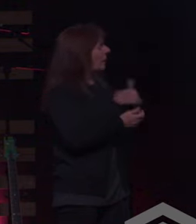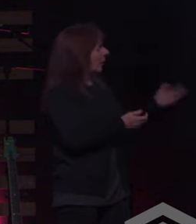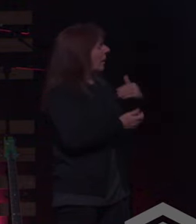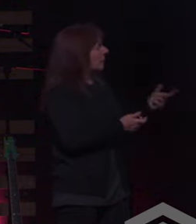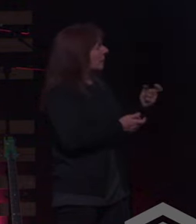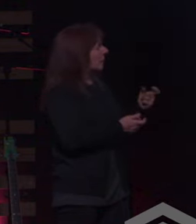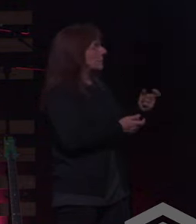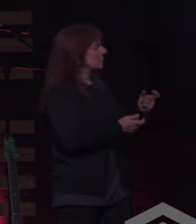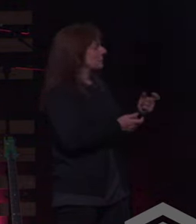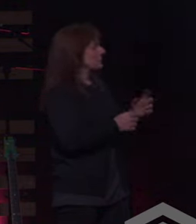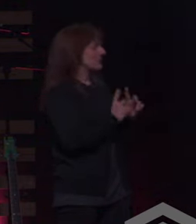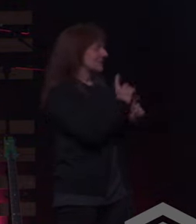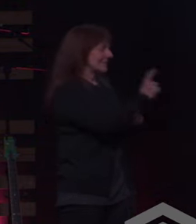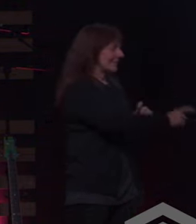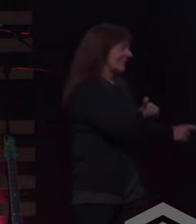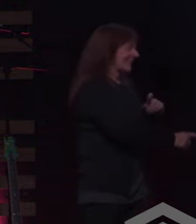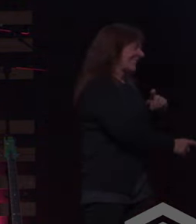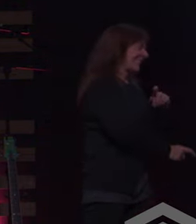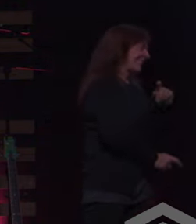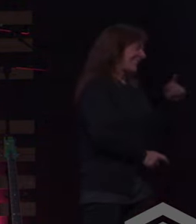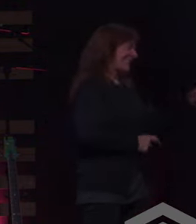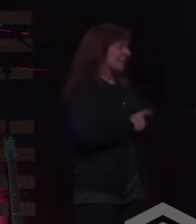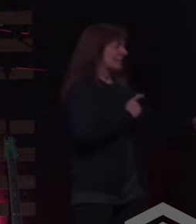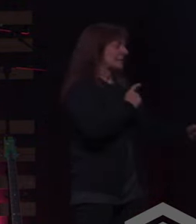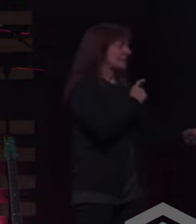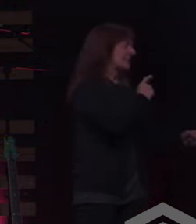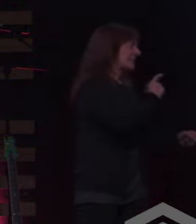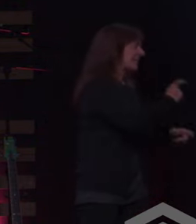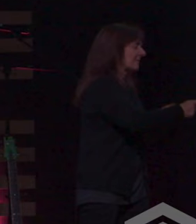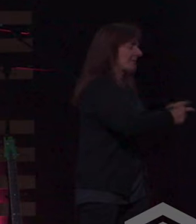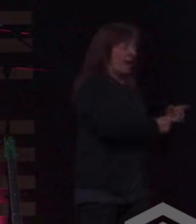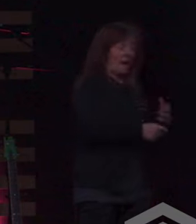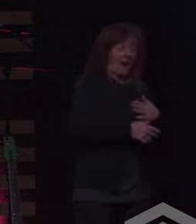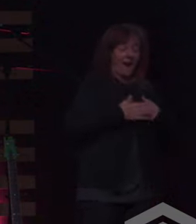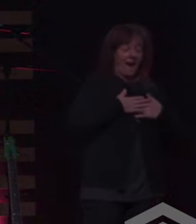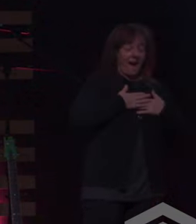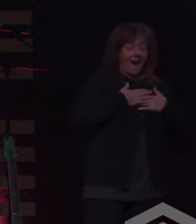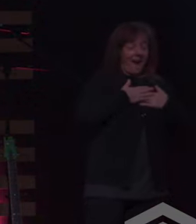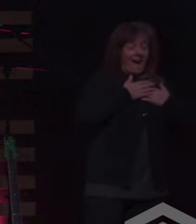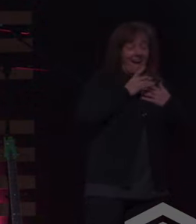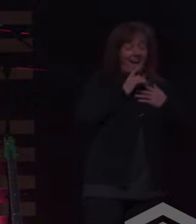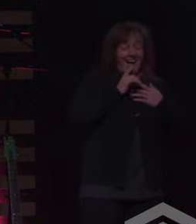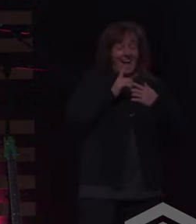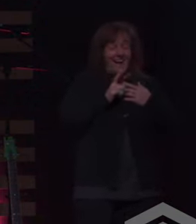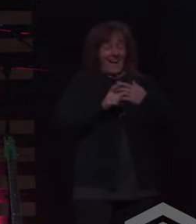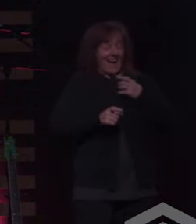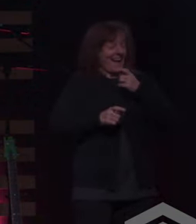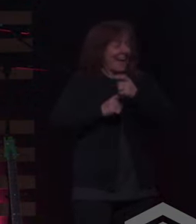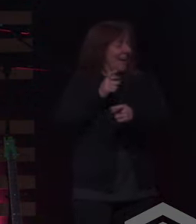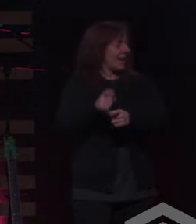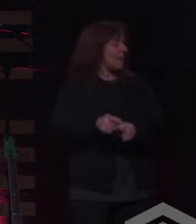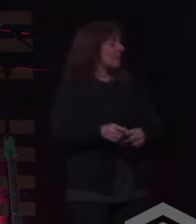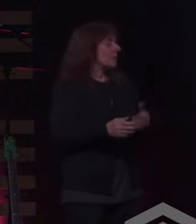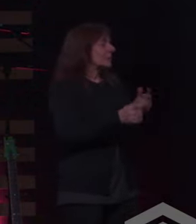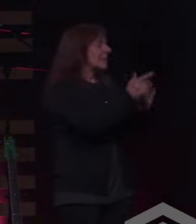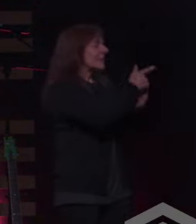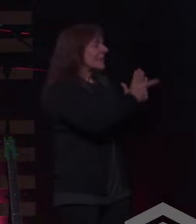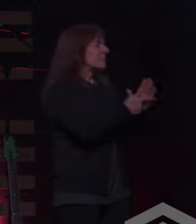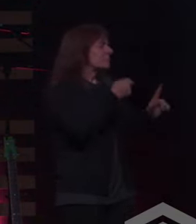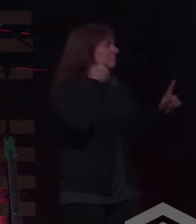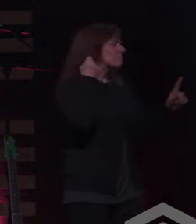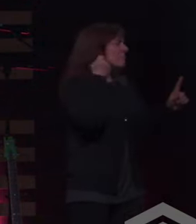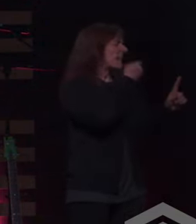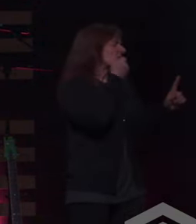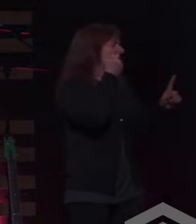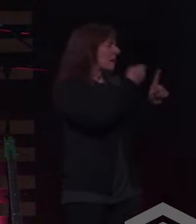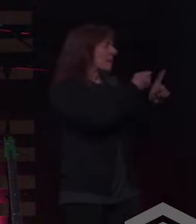here. If you've ever been in that position in your marriage where you just really, if it was legal to punch him, like,